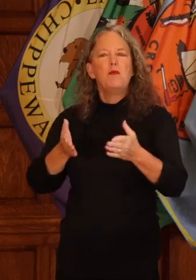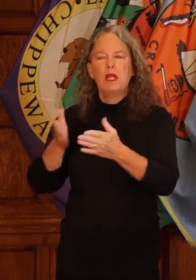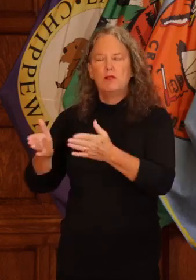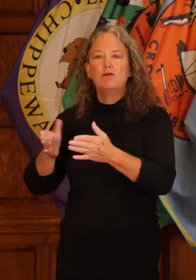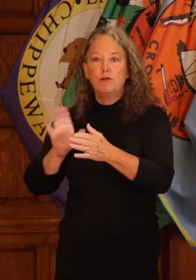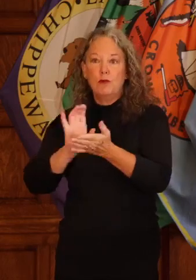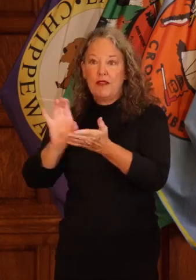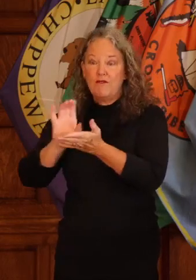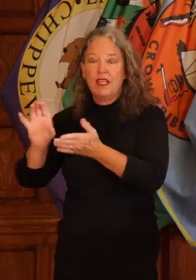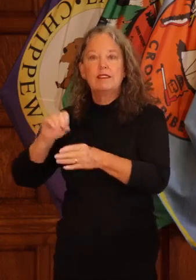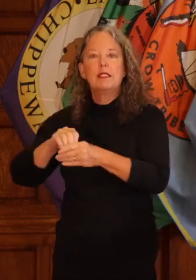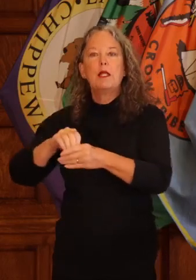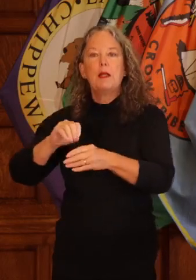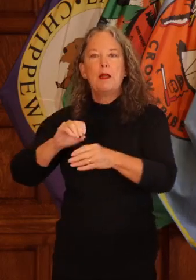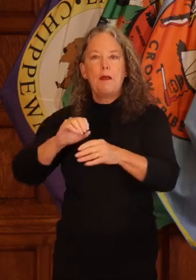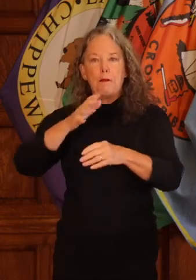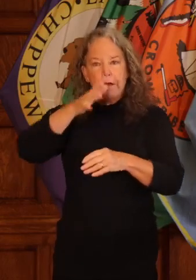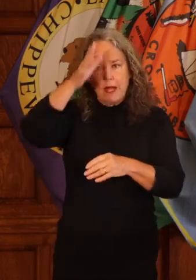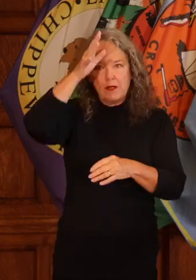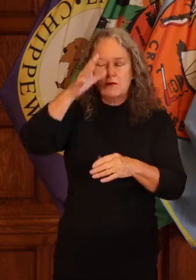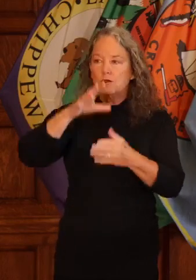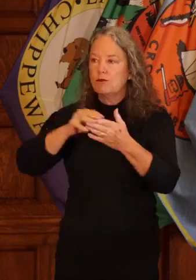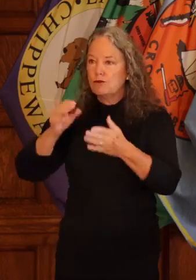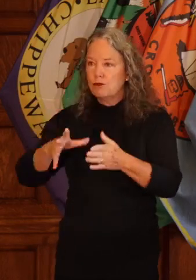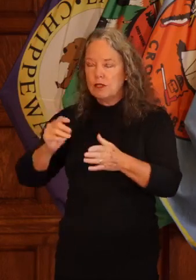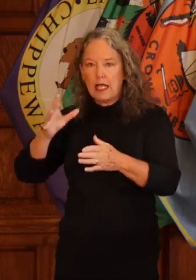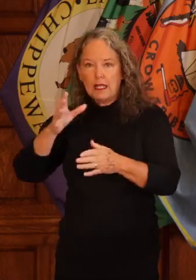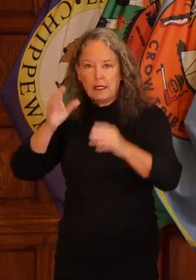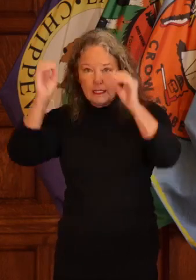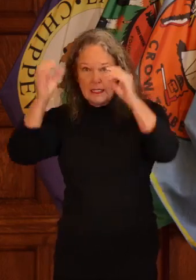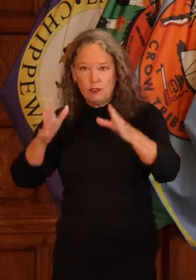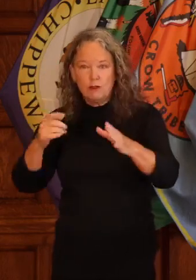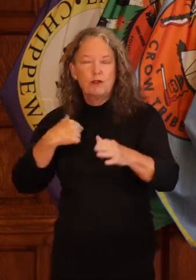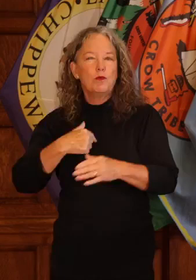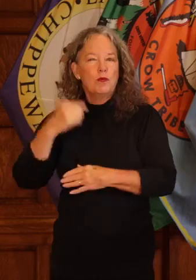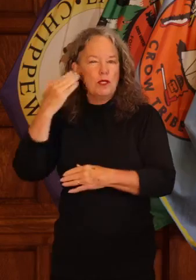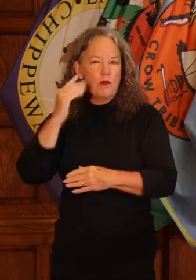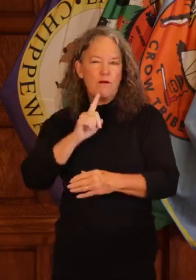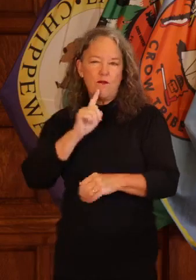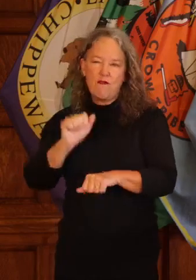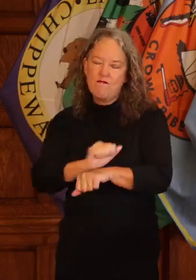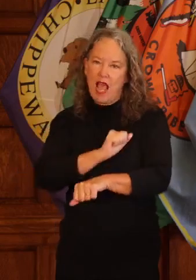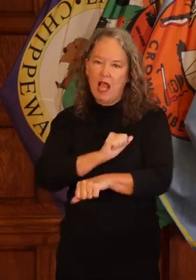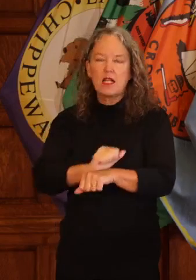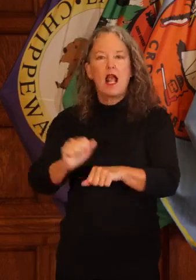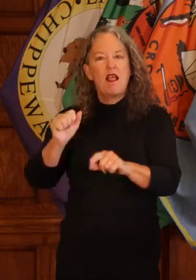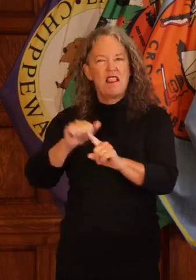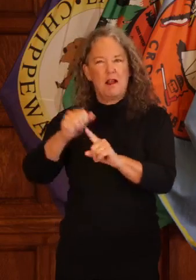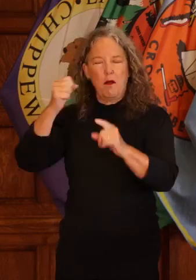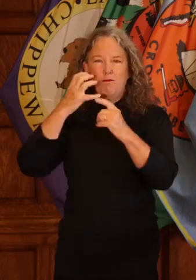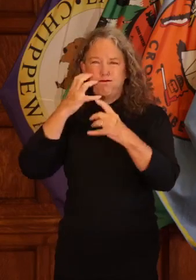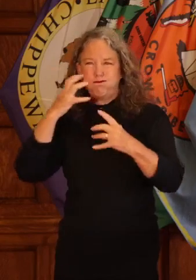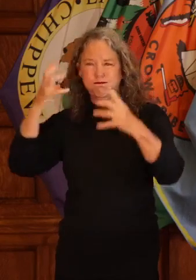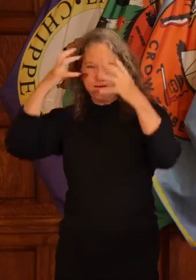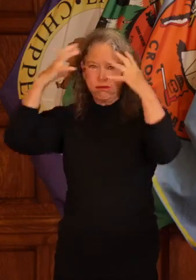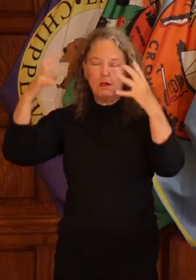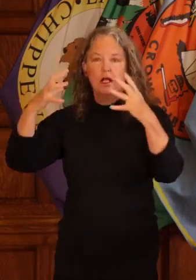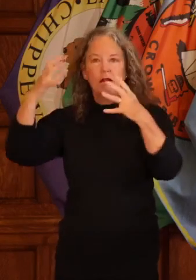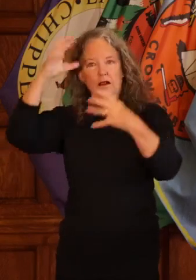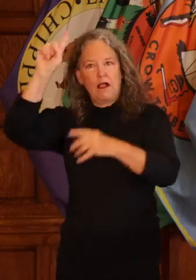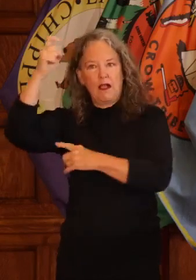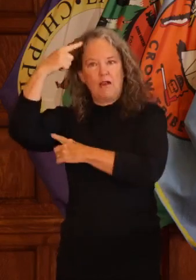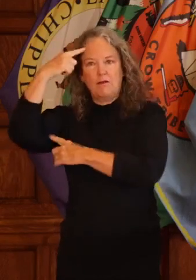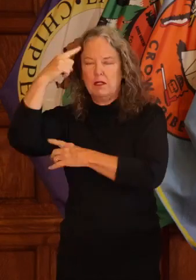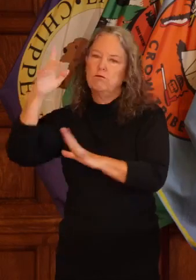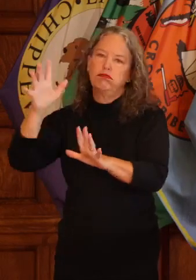invest in parents, students, and teachers, we know for a fact that a bloated bureaucracy only